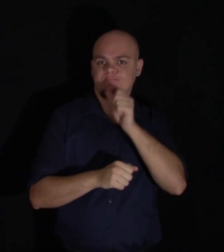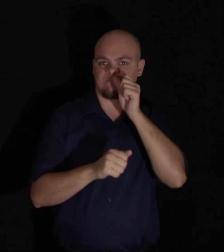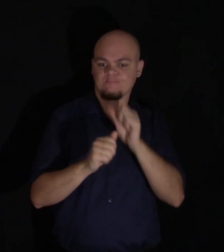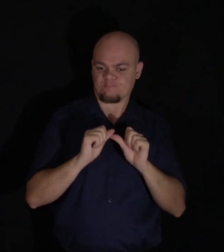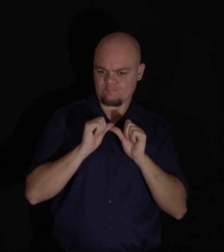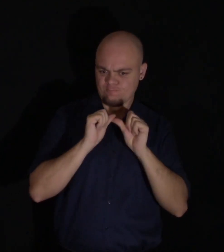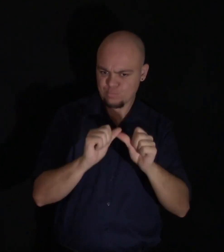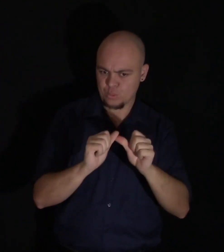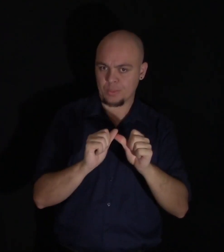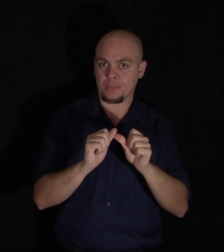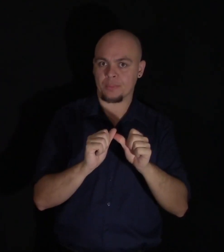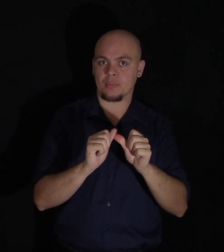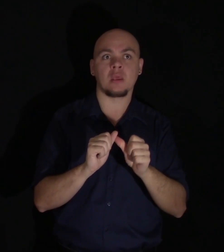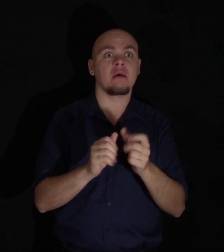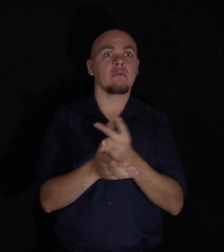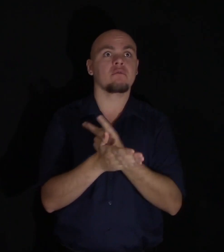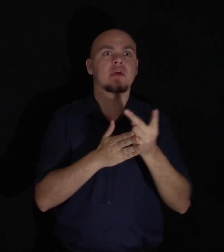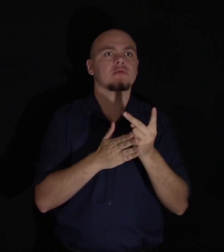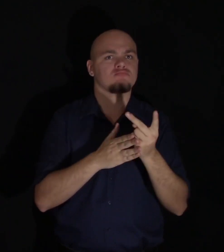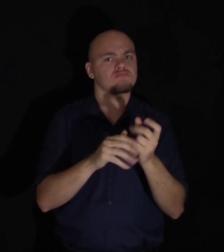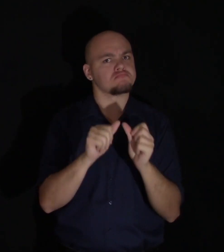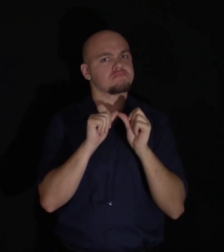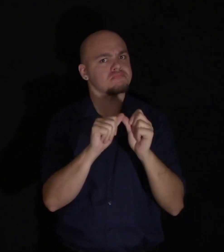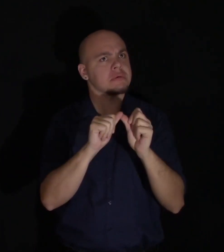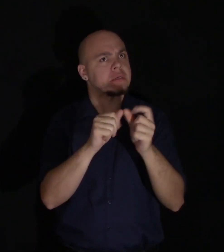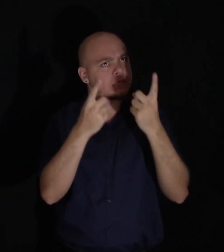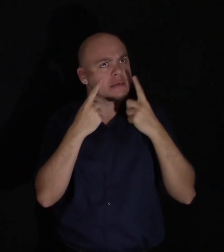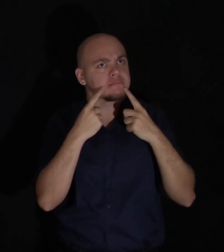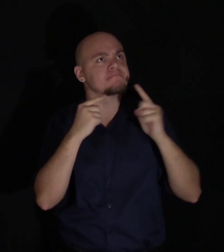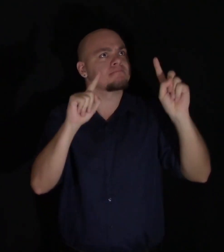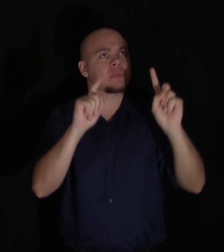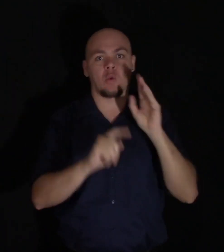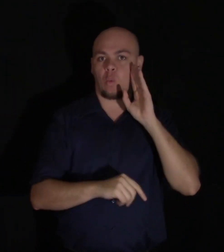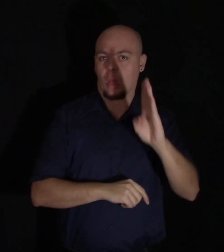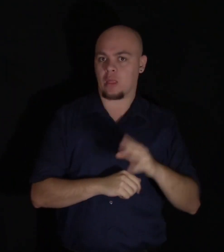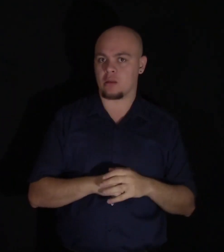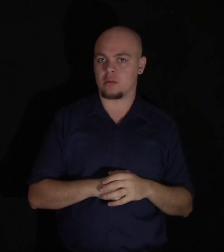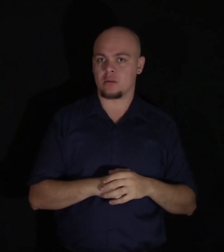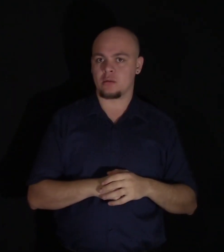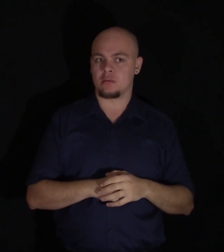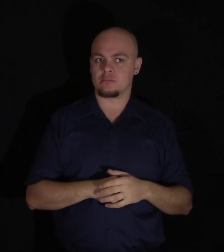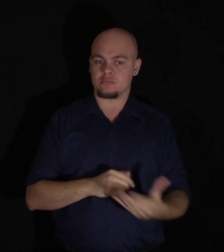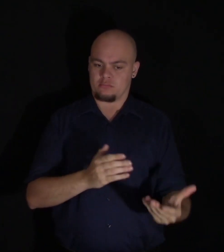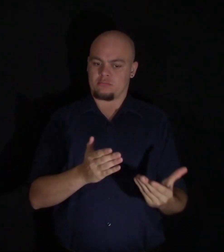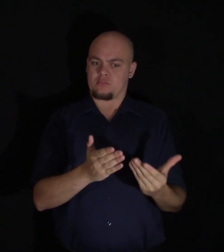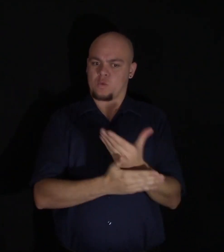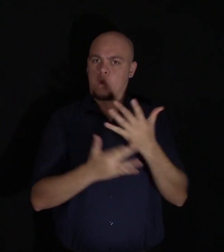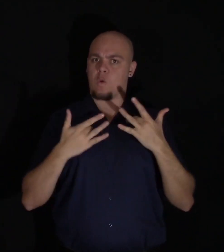more resilient in the face of failure, right? They just gained a new confidence.